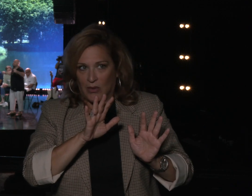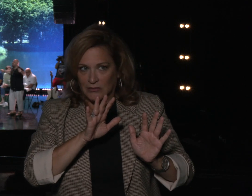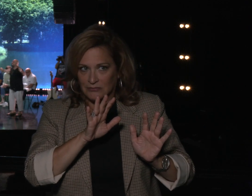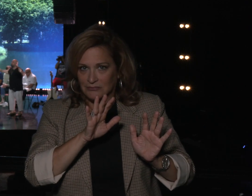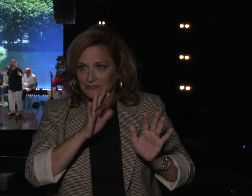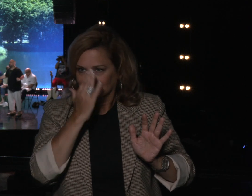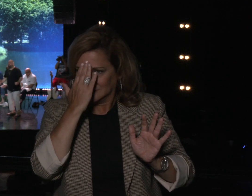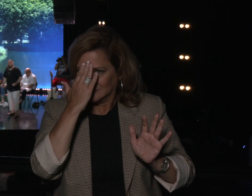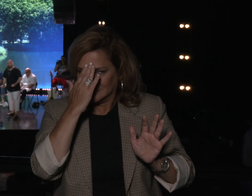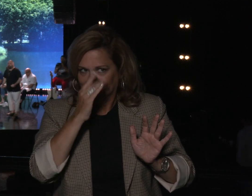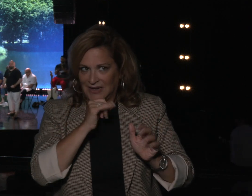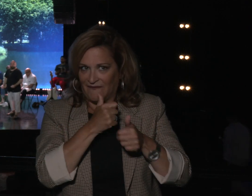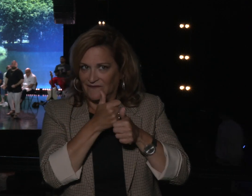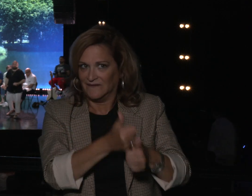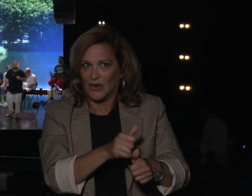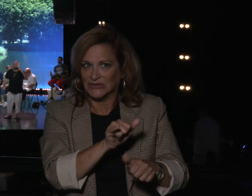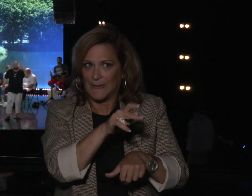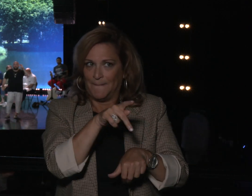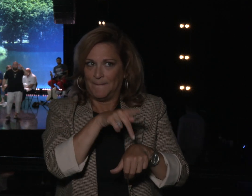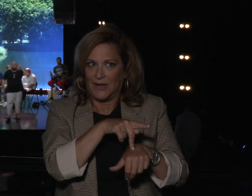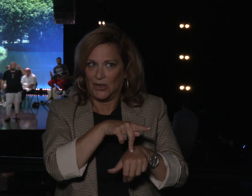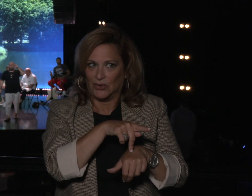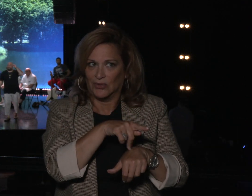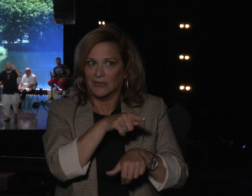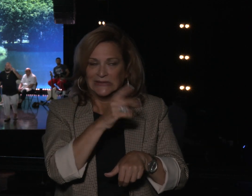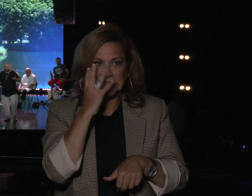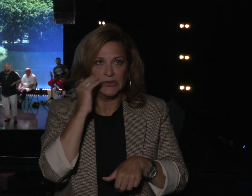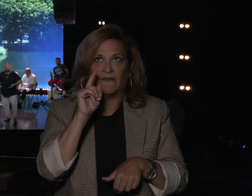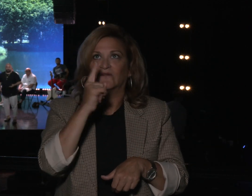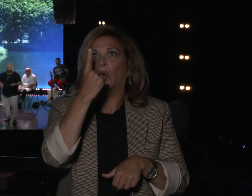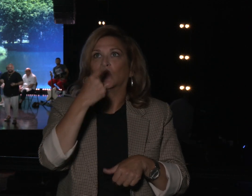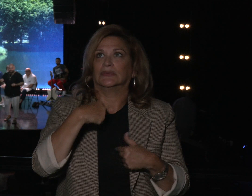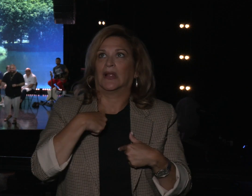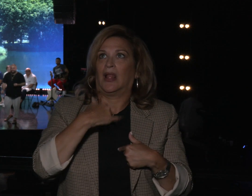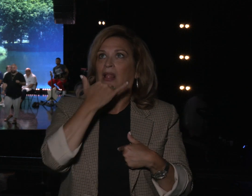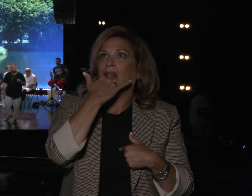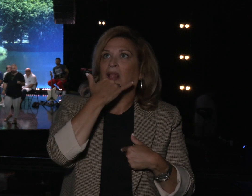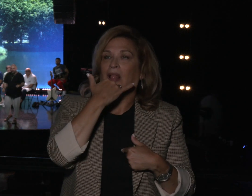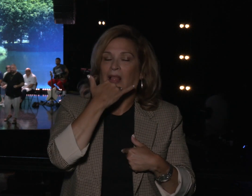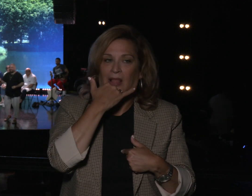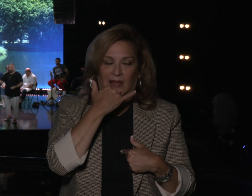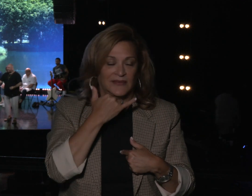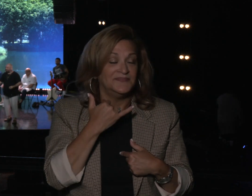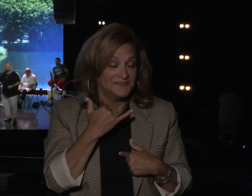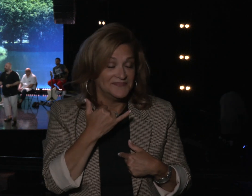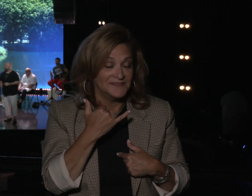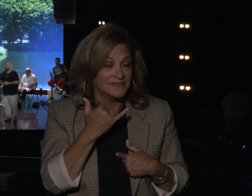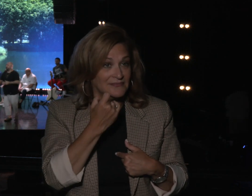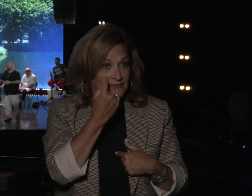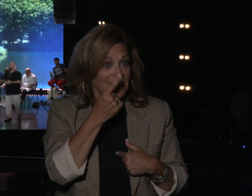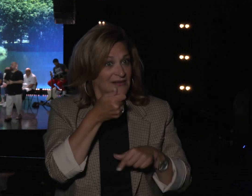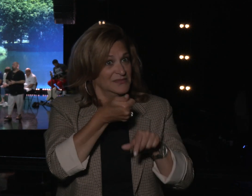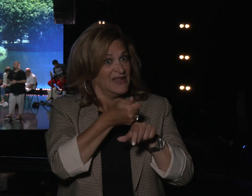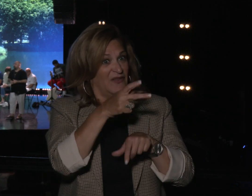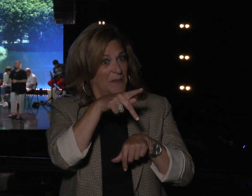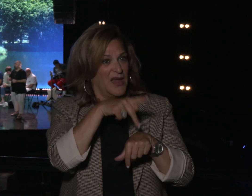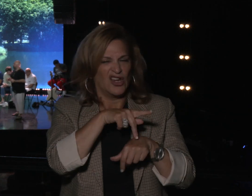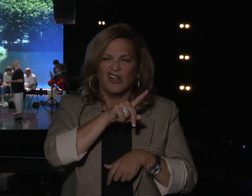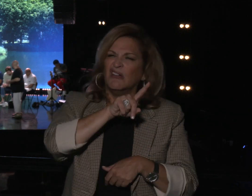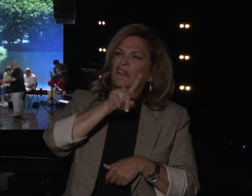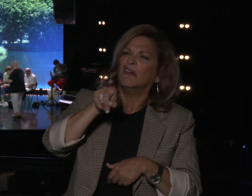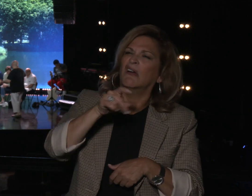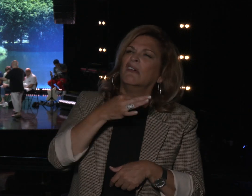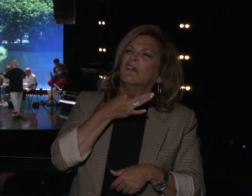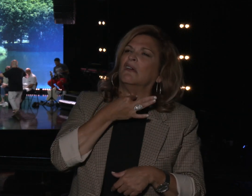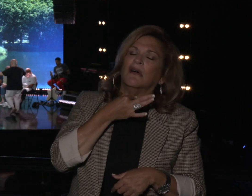And in classic Peter form, questions Jesus. He questions the teacher, the rabbi, the master. And